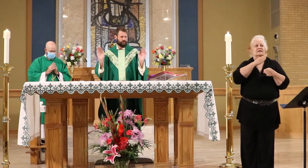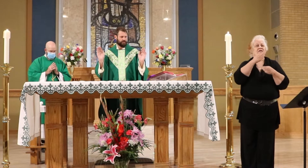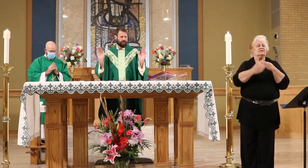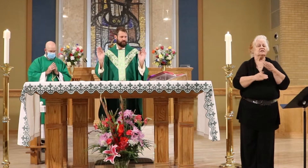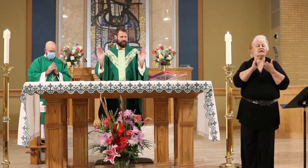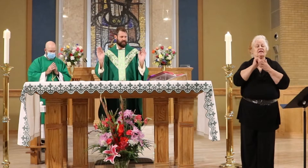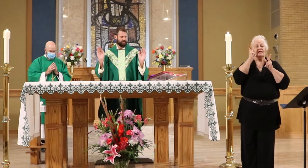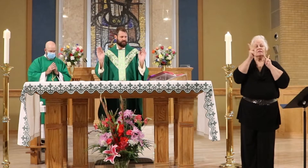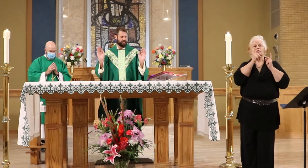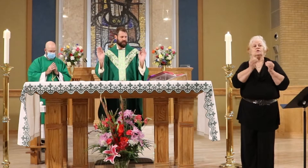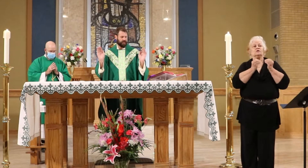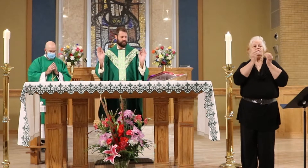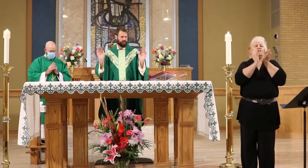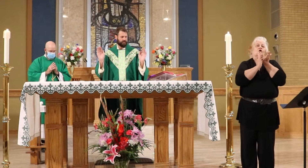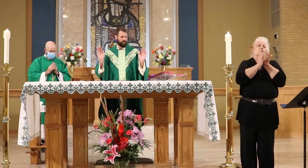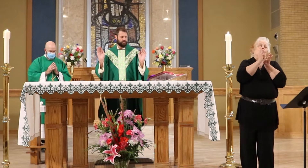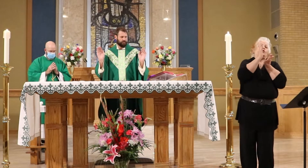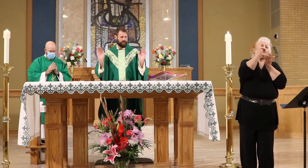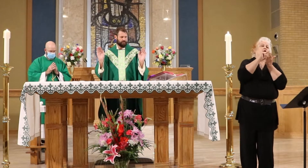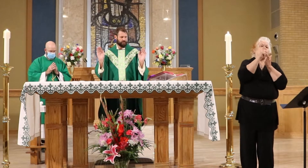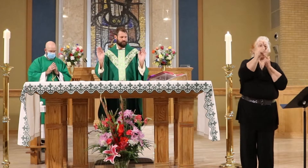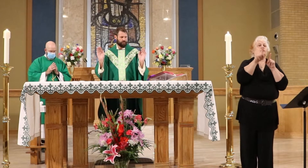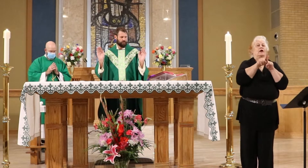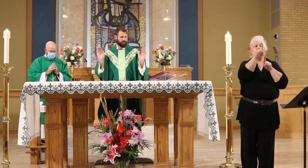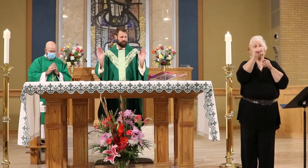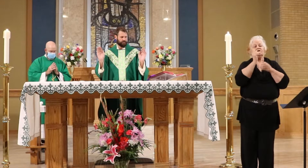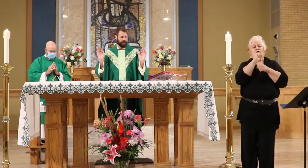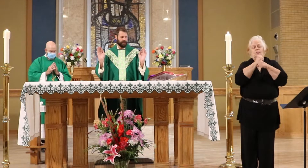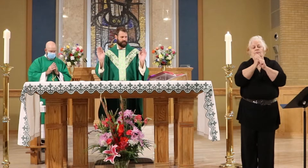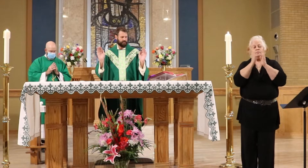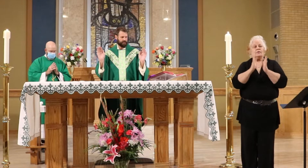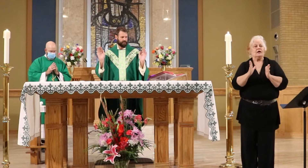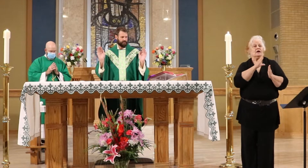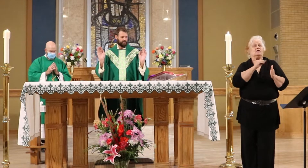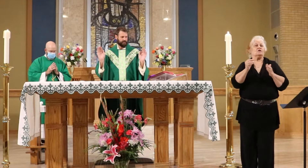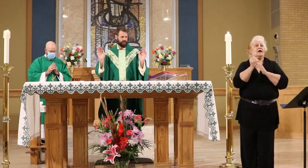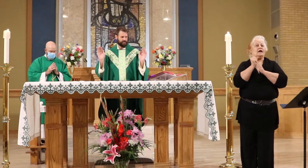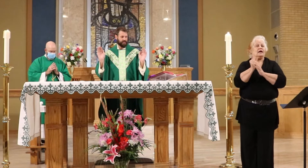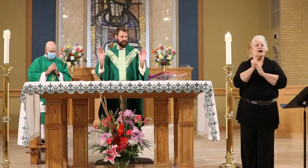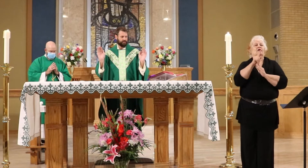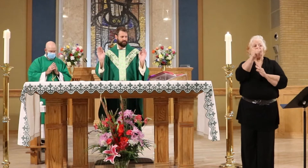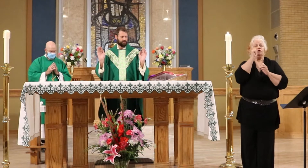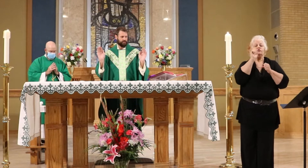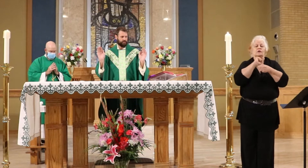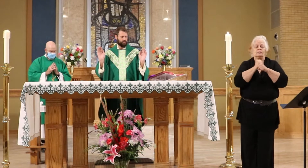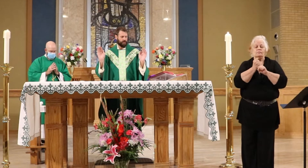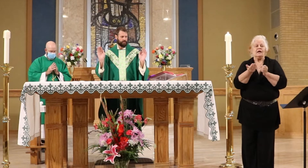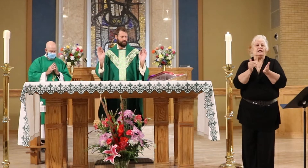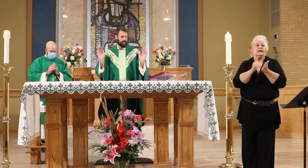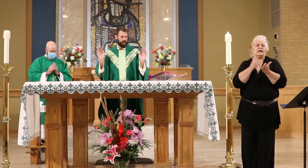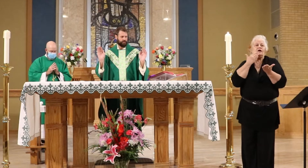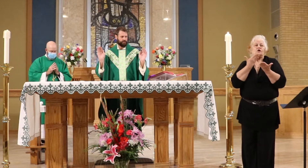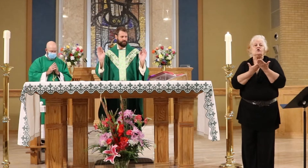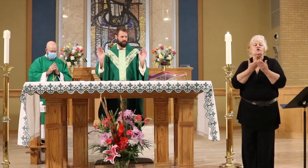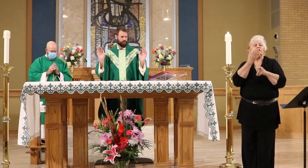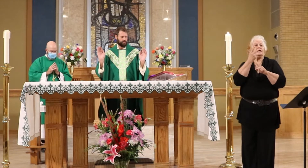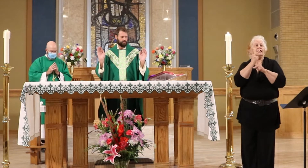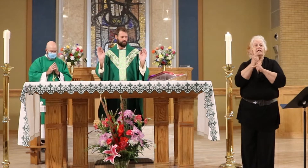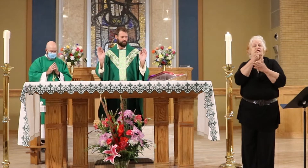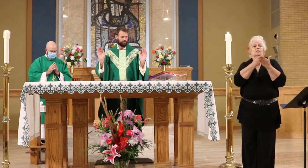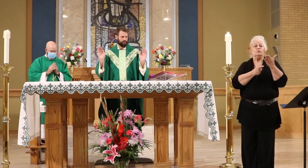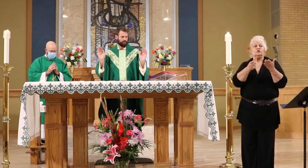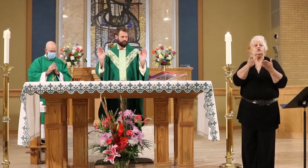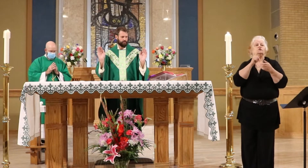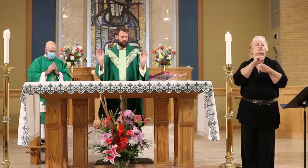in you as their creator and guide, you may restore what you have created and keep safe what you have